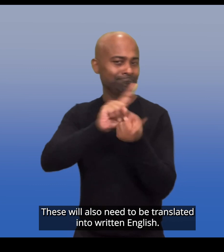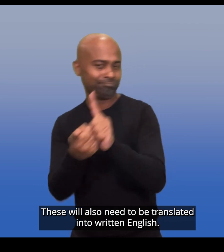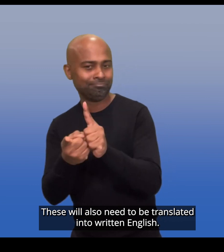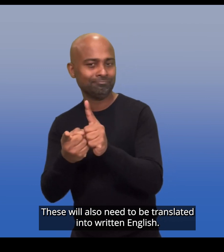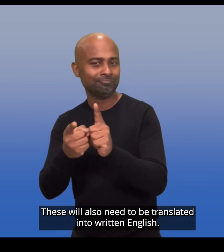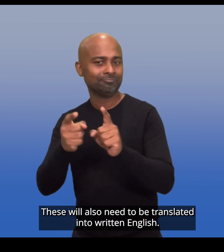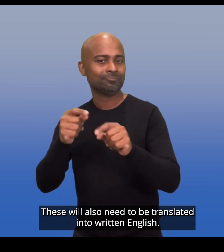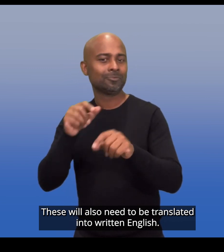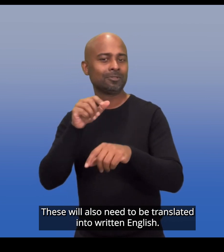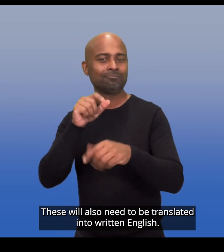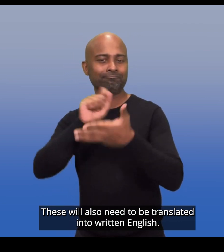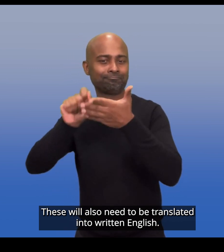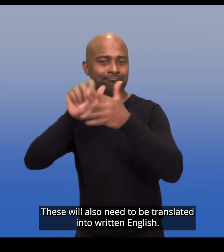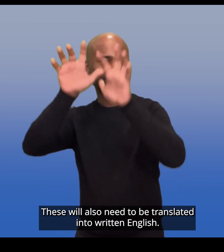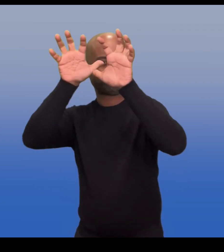written English.